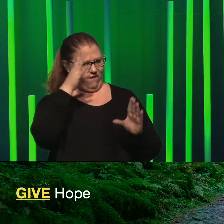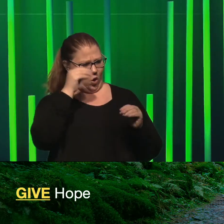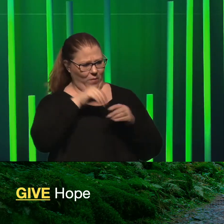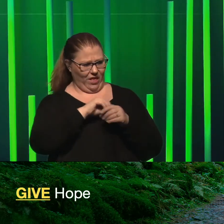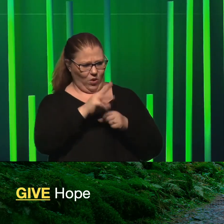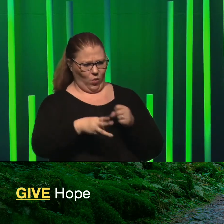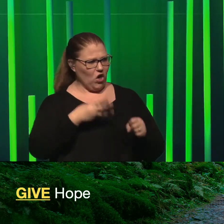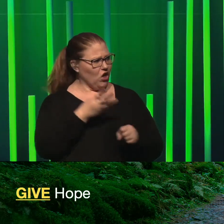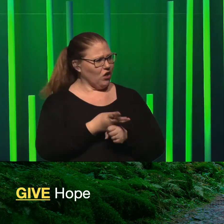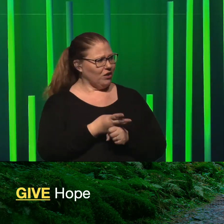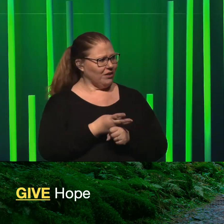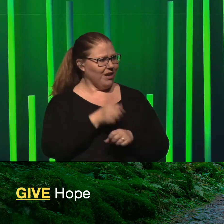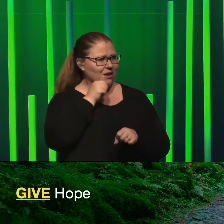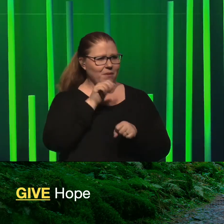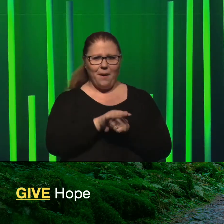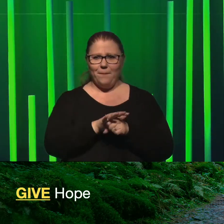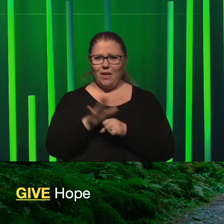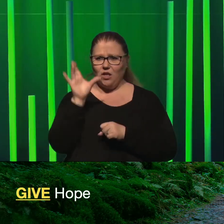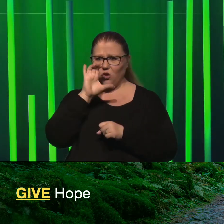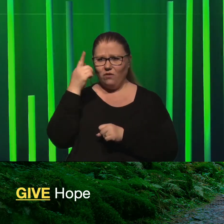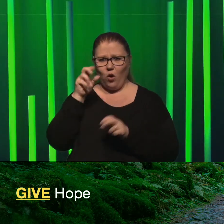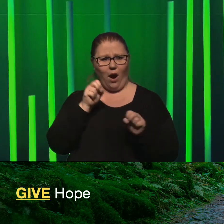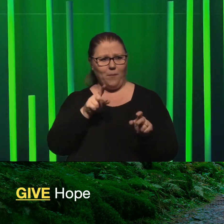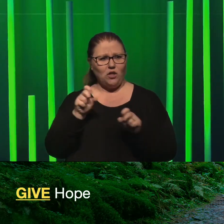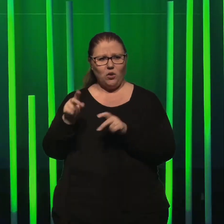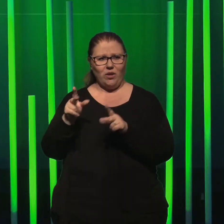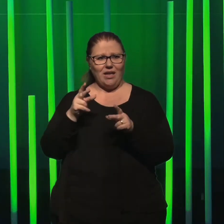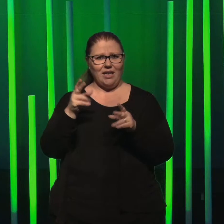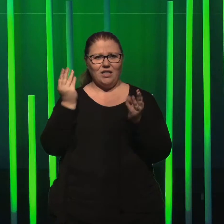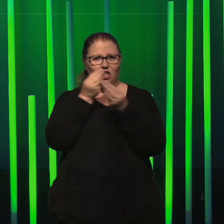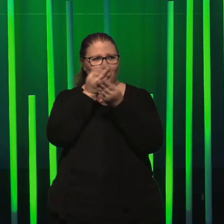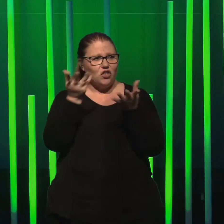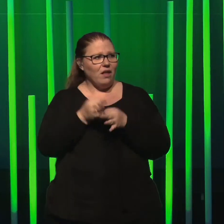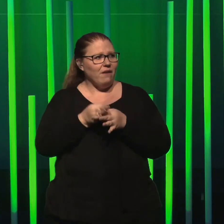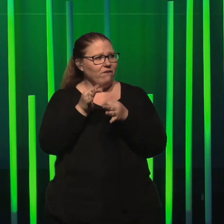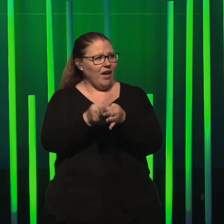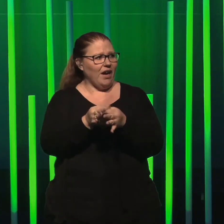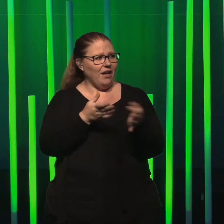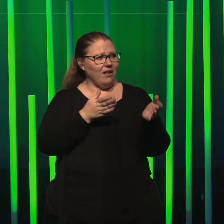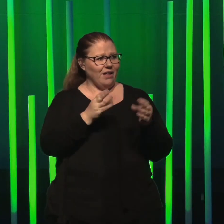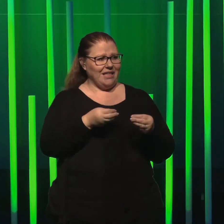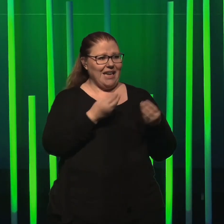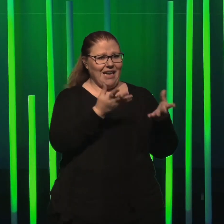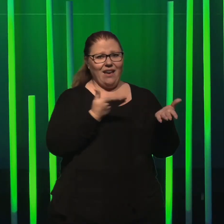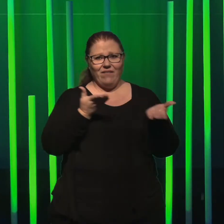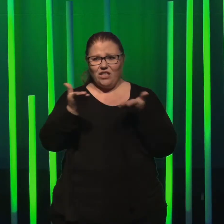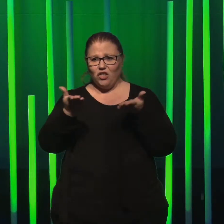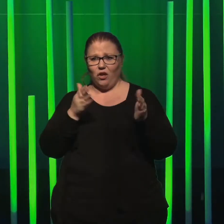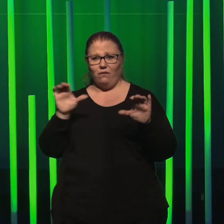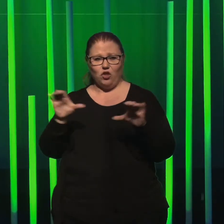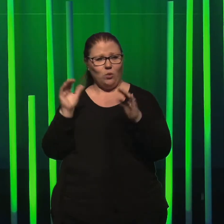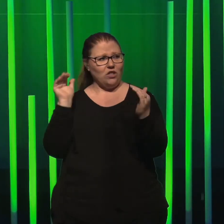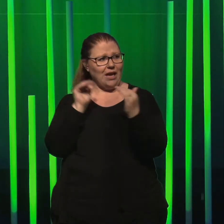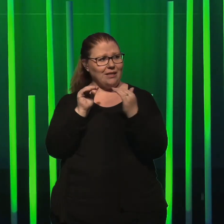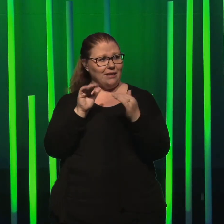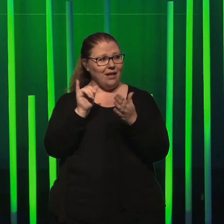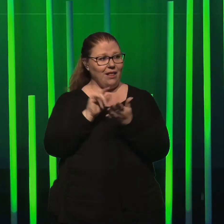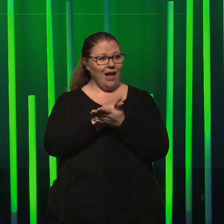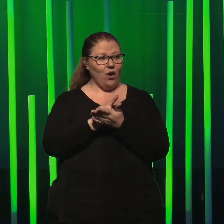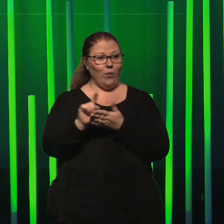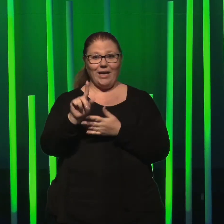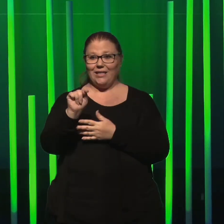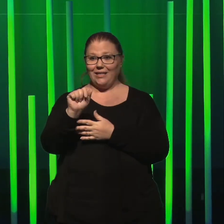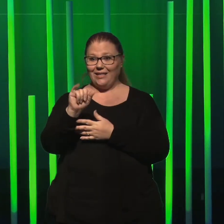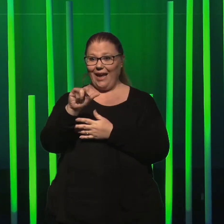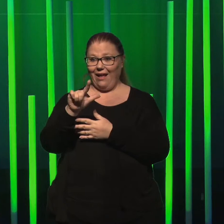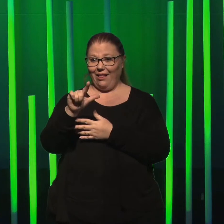world? Making that commitment to look for opportunities to share faith, to give and serve in an unselfish way, and to do justice. That week is Tailgate Sunday,